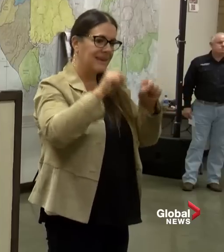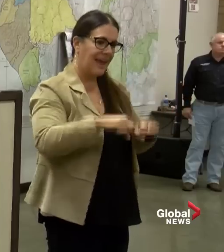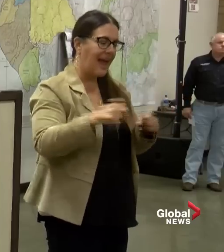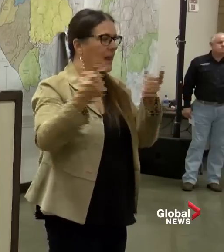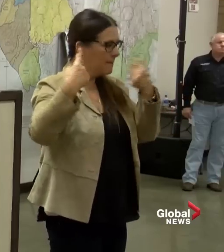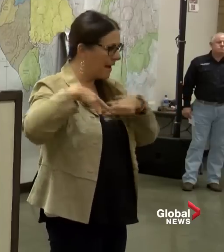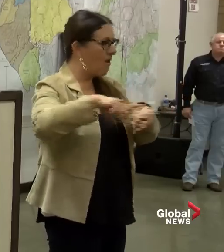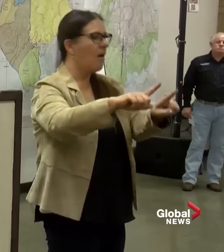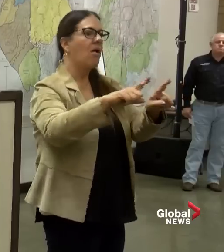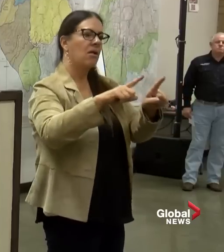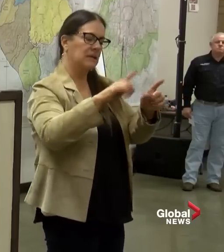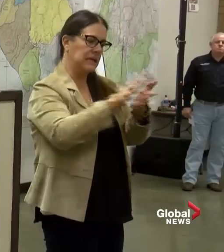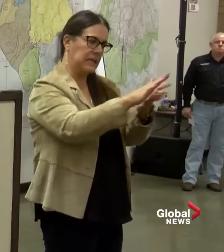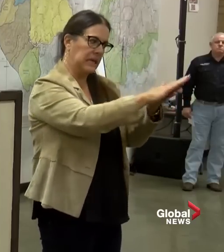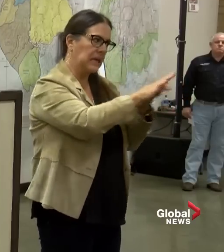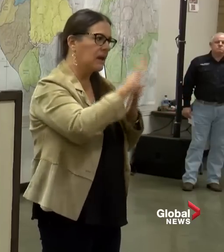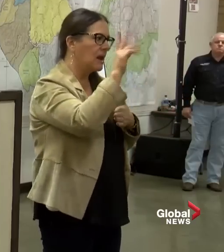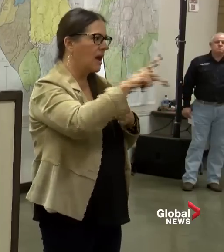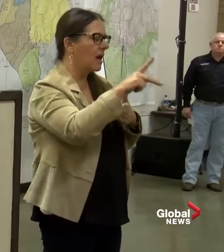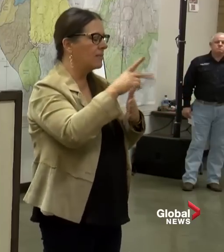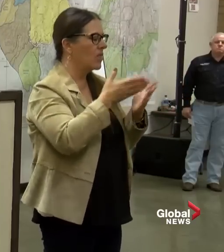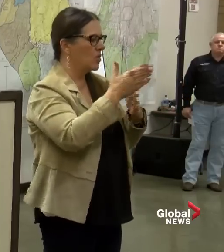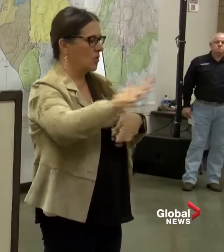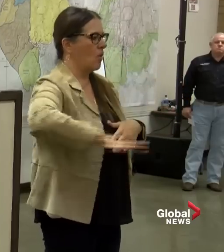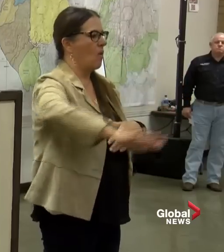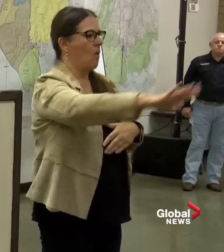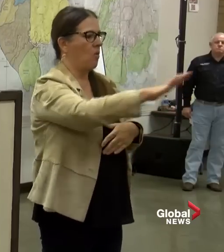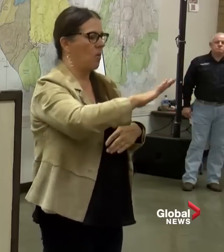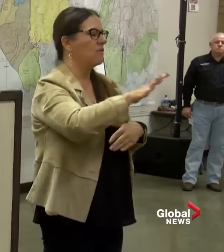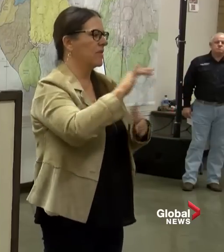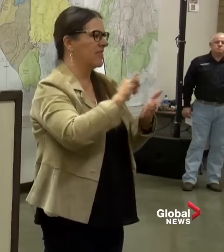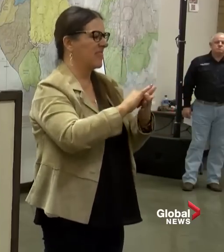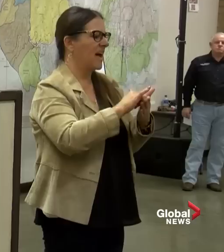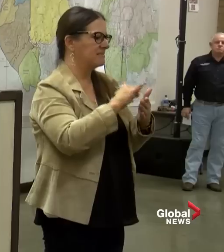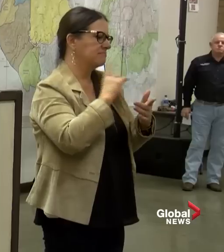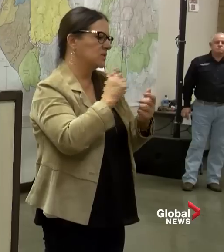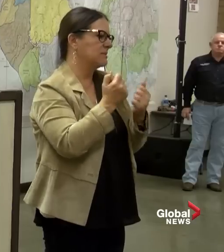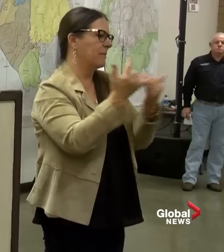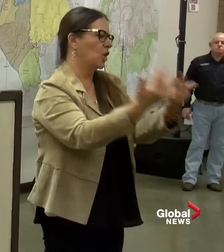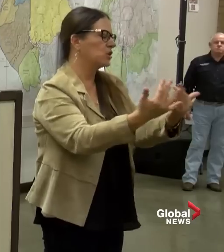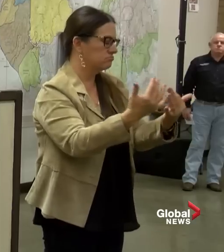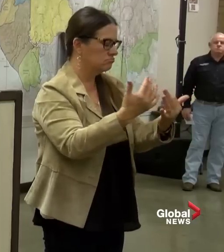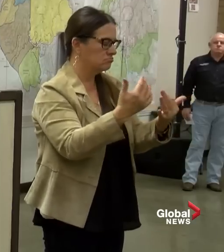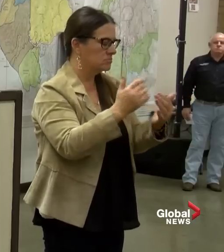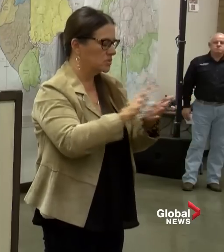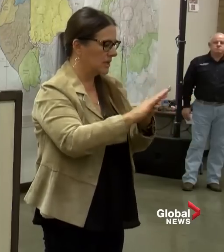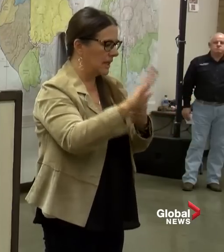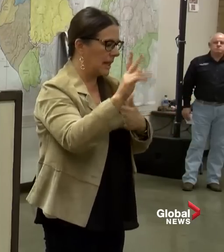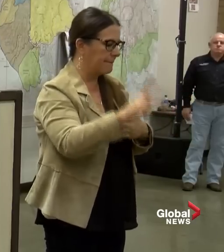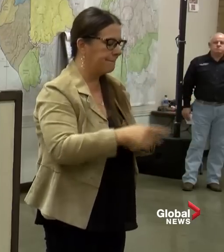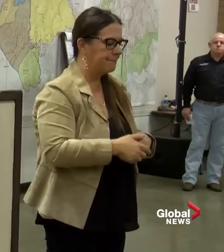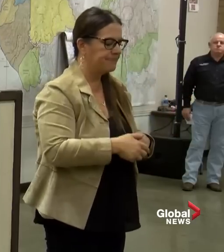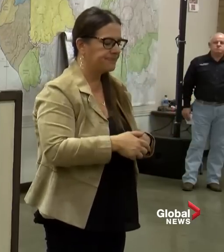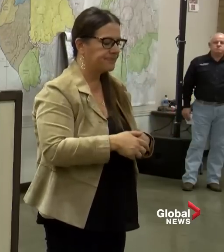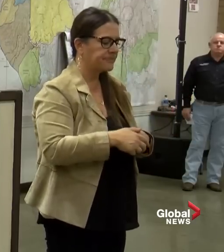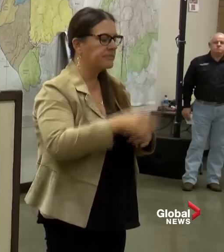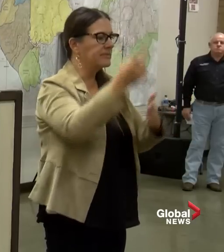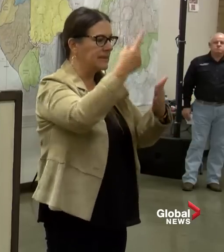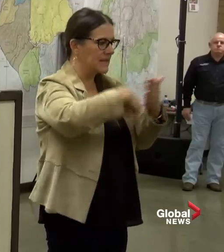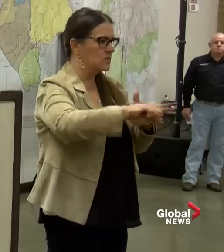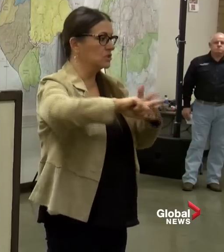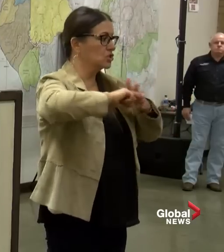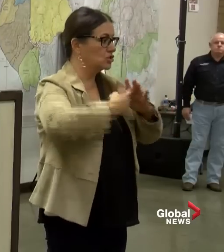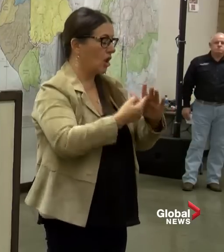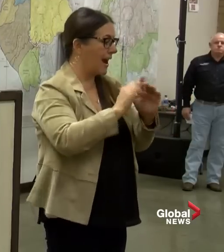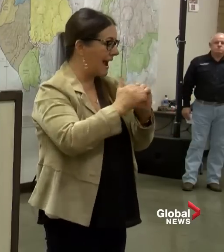cleaning up those properties throughout the community that's been impacted by the fire. Next week, we'll begin that process through